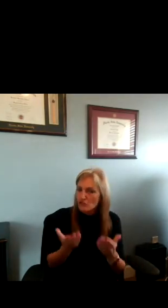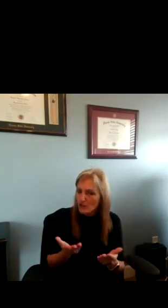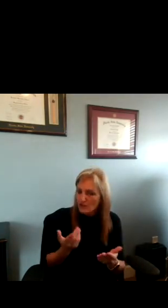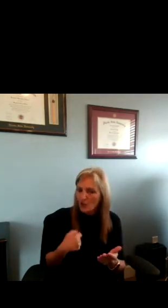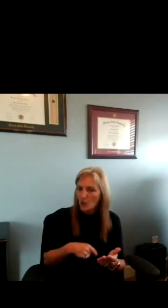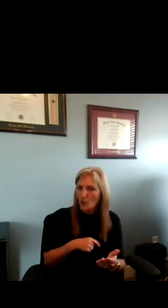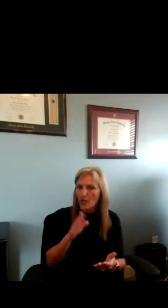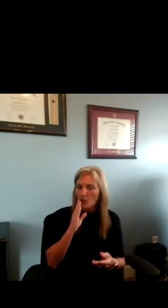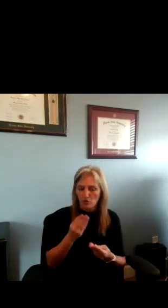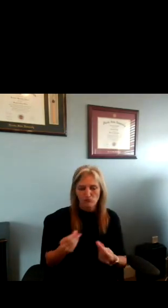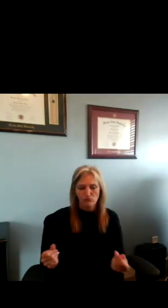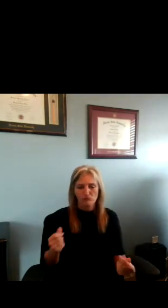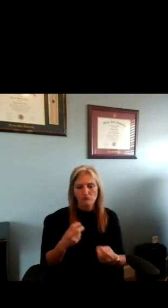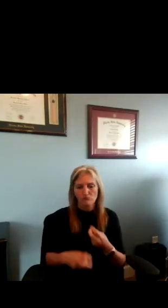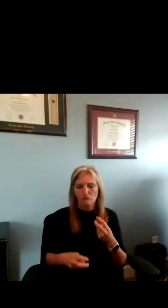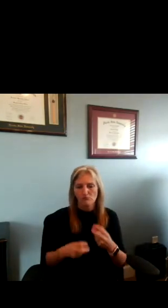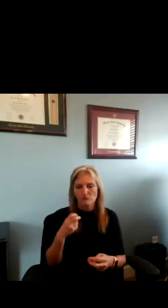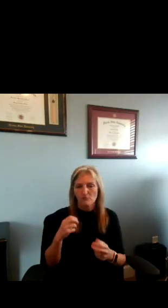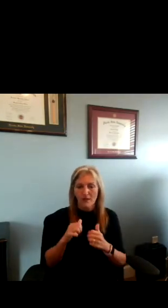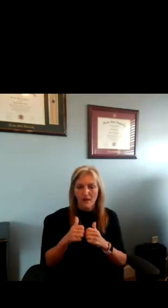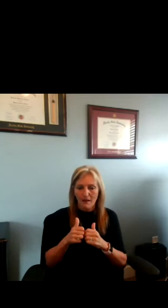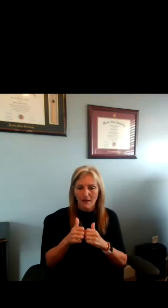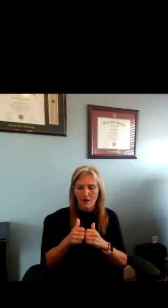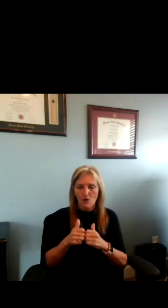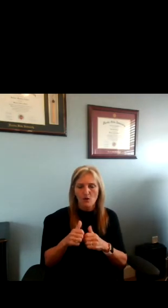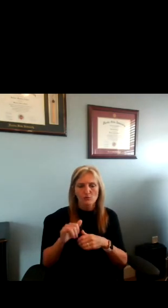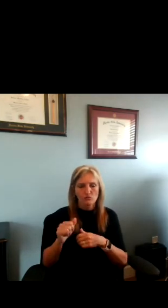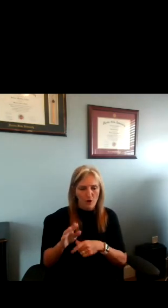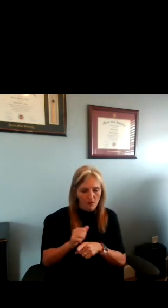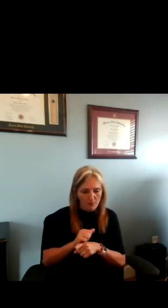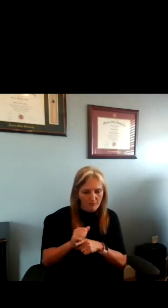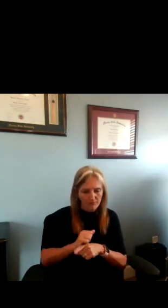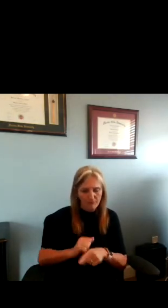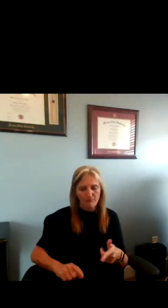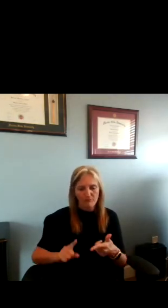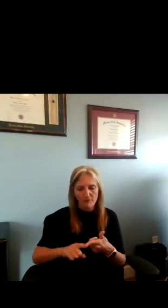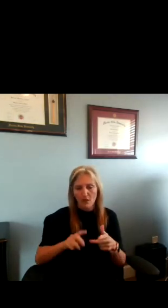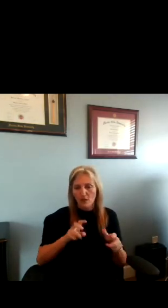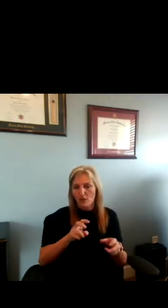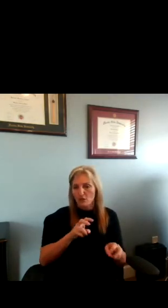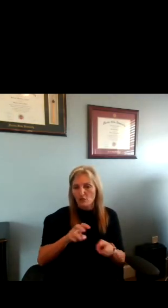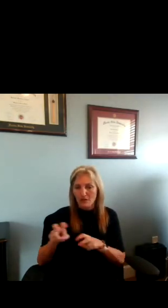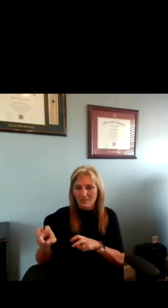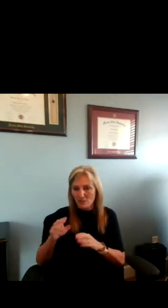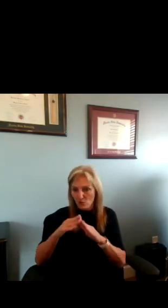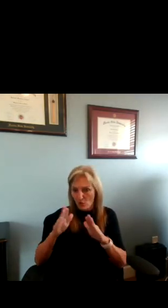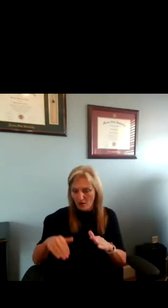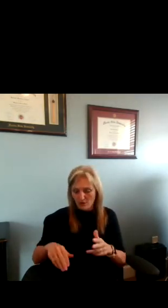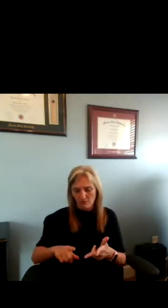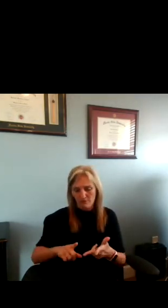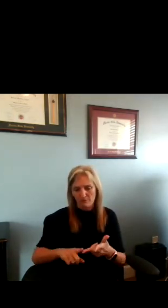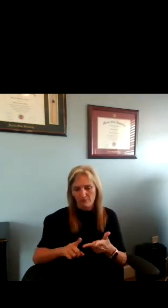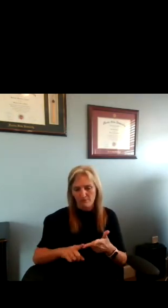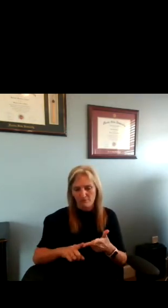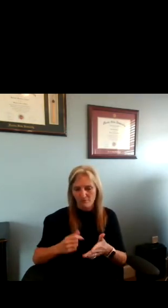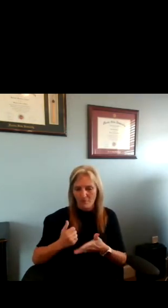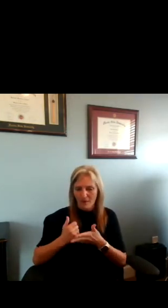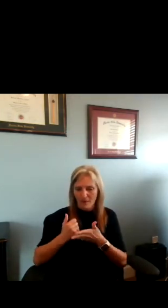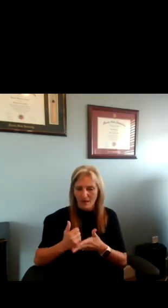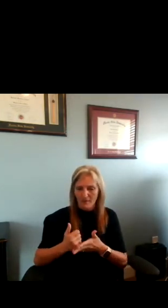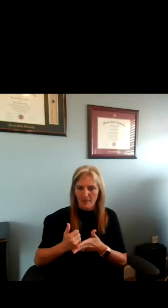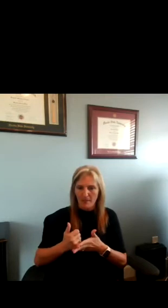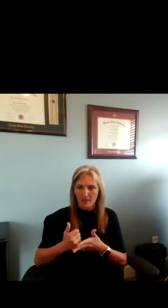would solve our problems by job training, transitional housing, helping